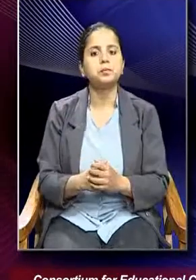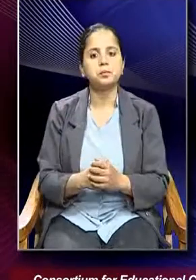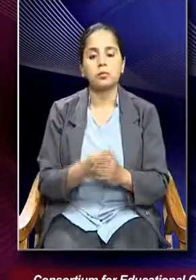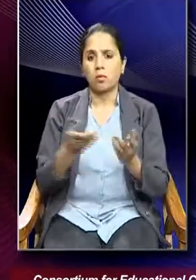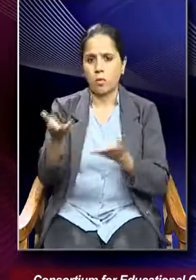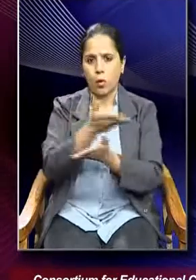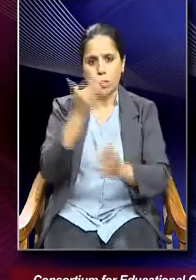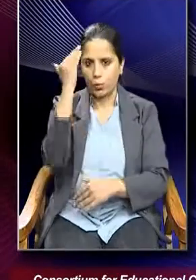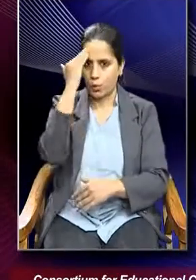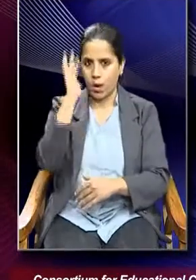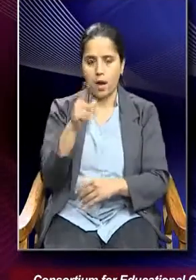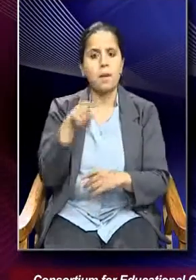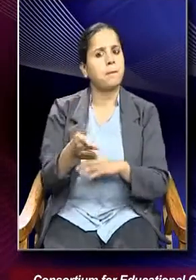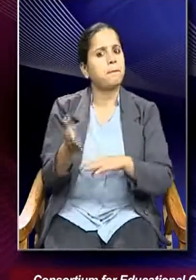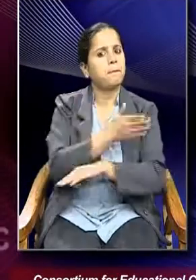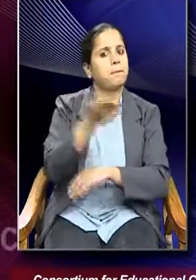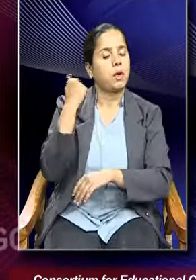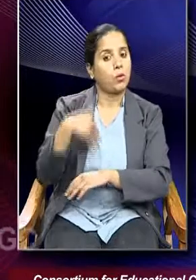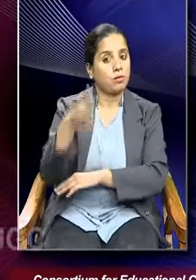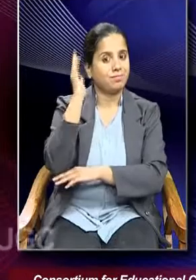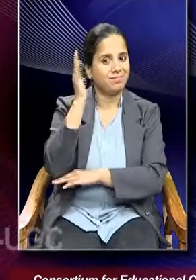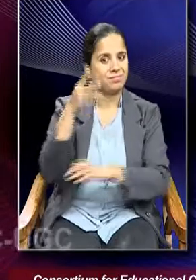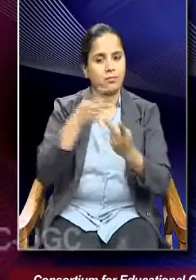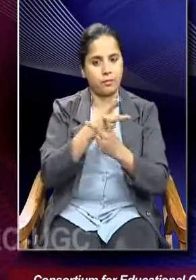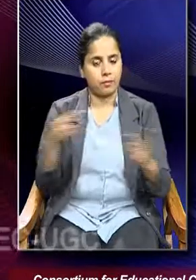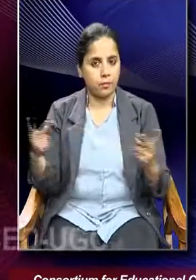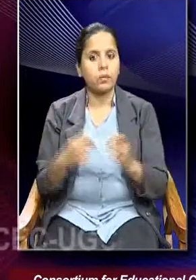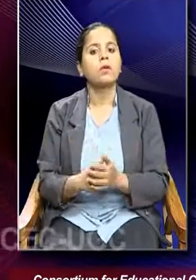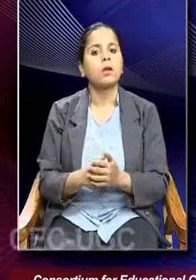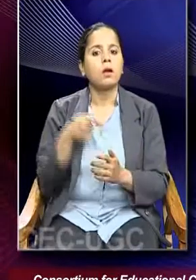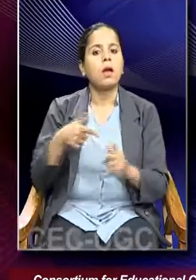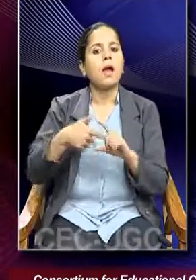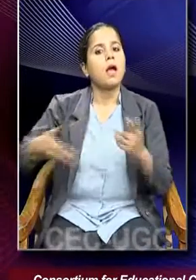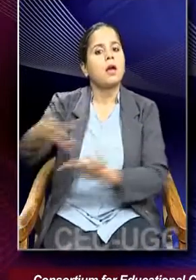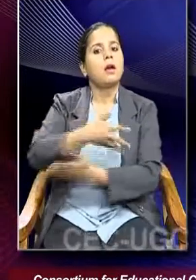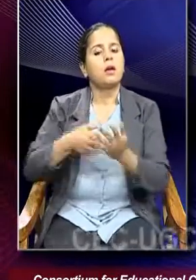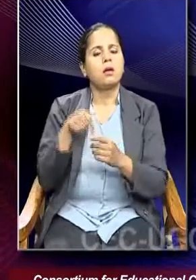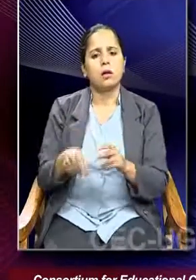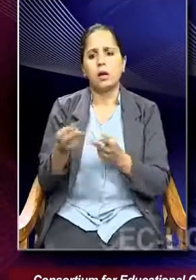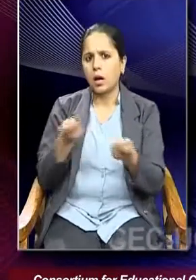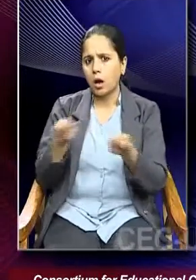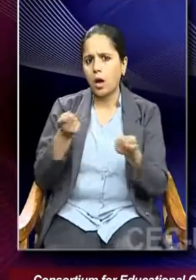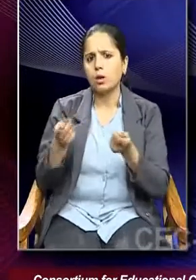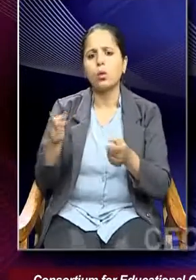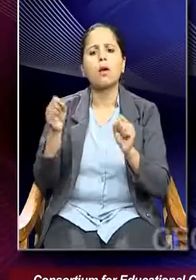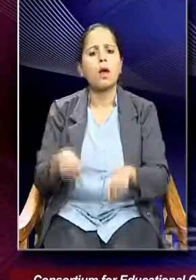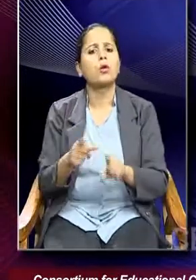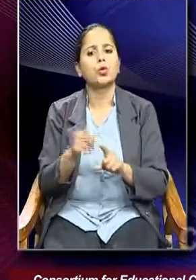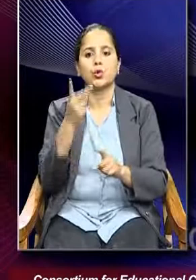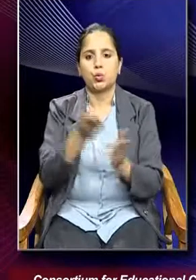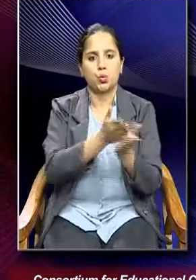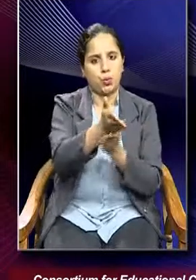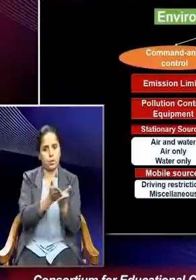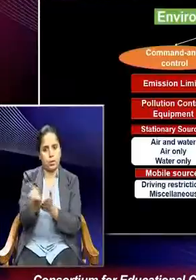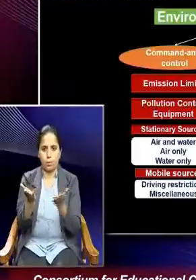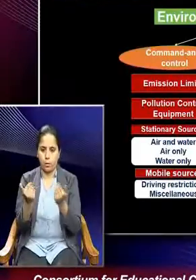you all know from the earlier series, the earlier lectures, that environmental regulations can be done in two ways.